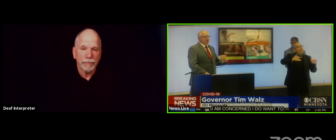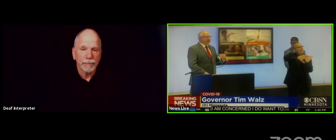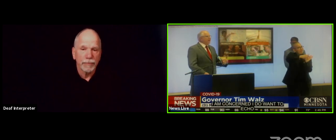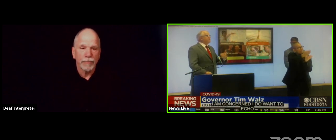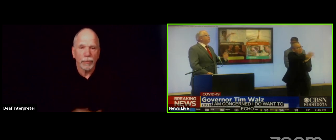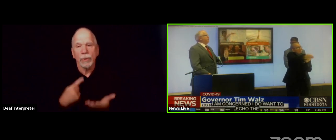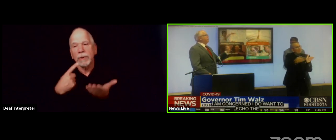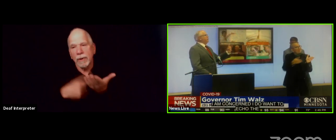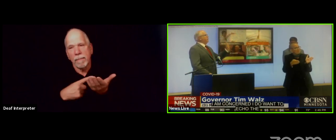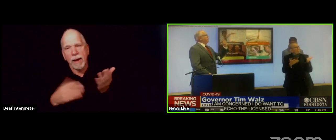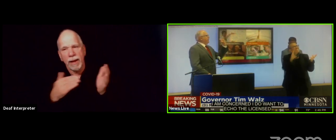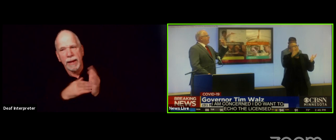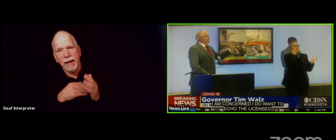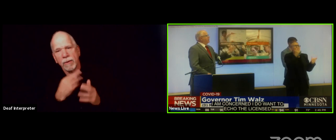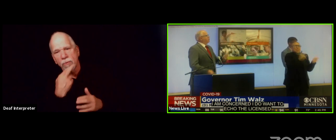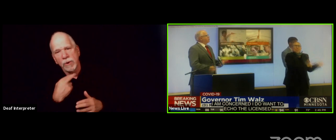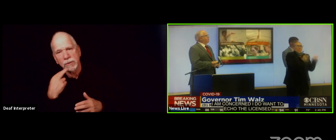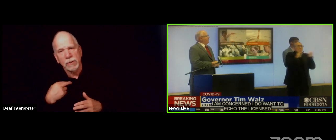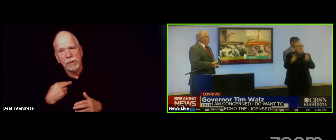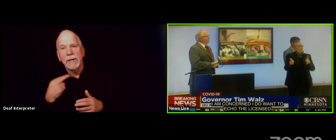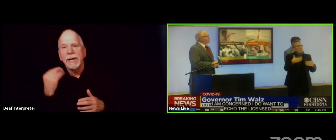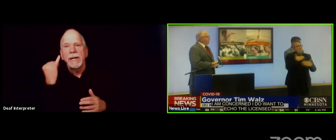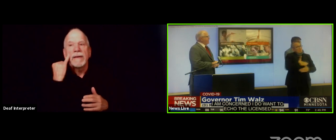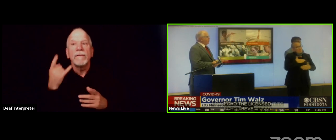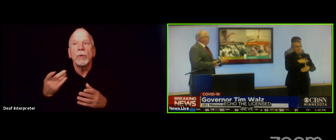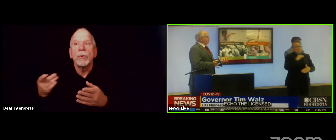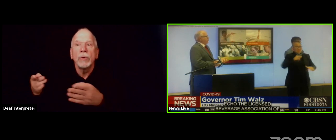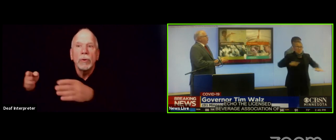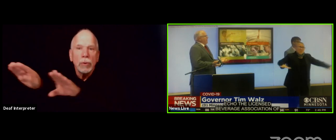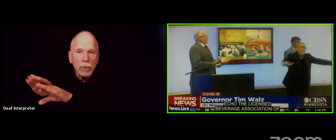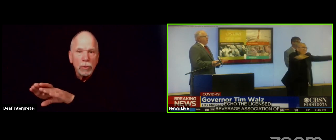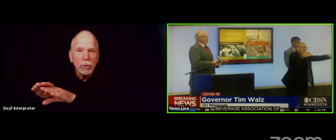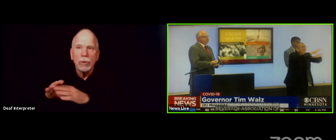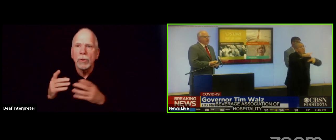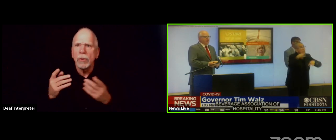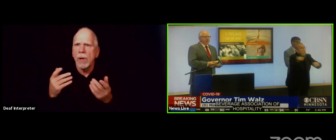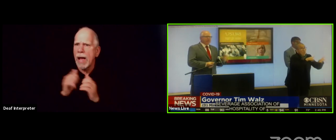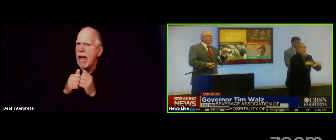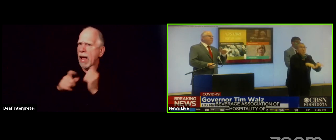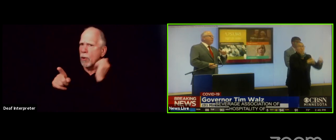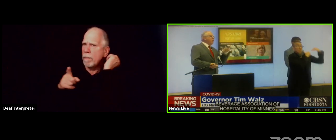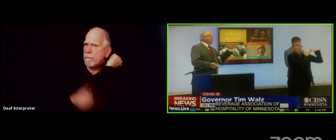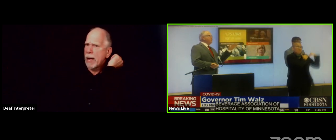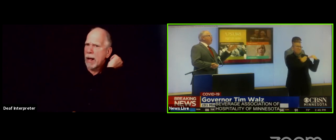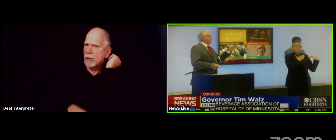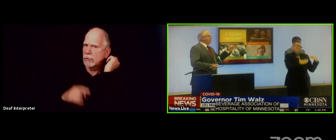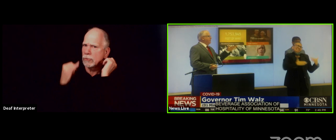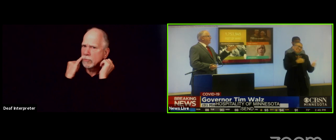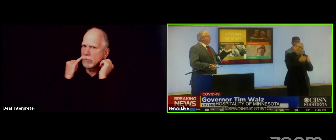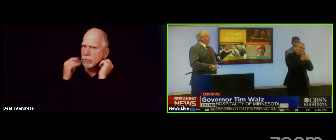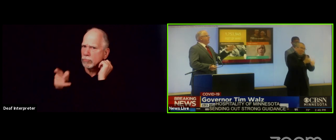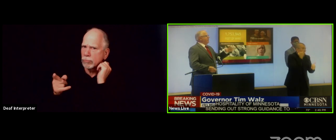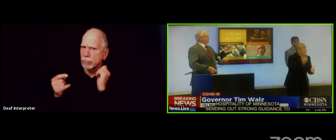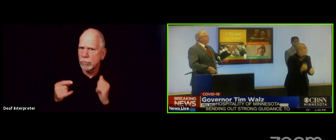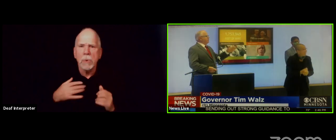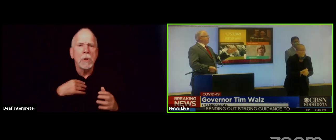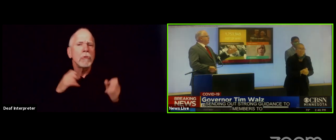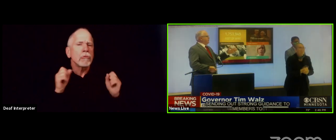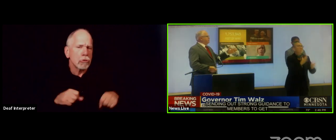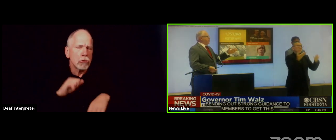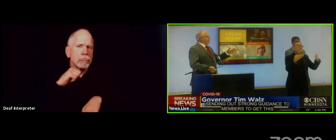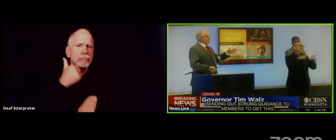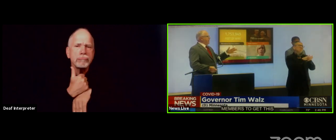strong guidance to their members to get this right, or we're not going to be able to stay open. We have moved way beyond the fight about liberties